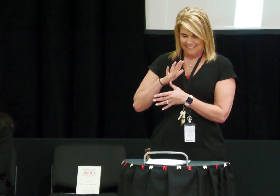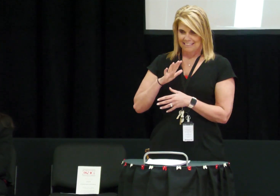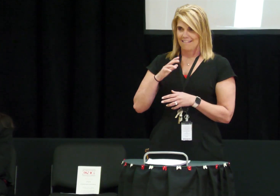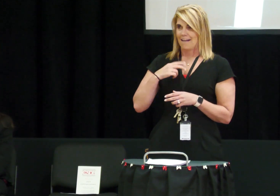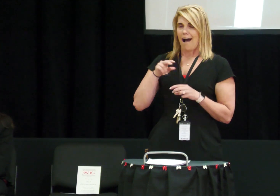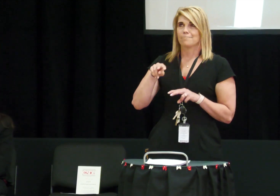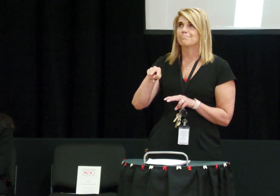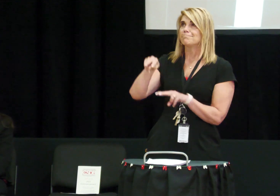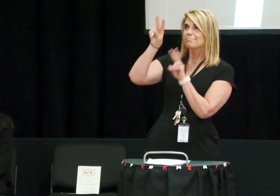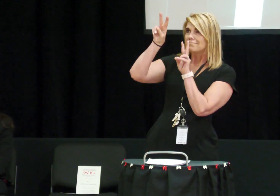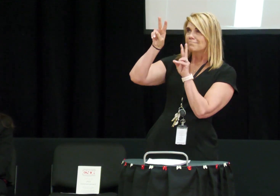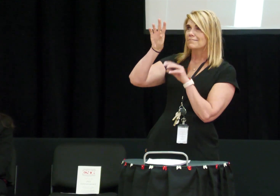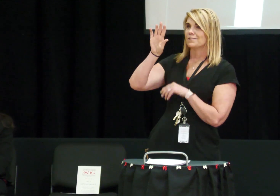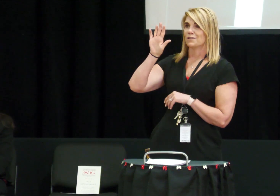pride.